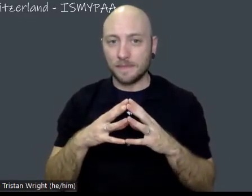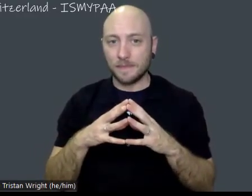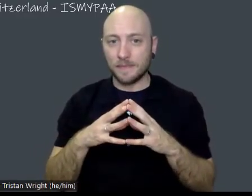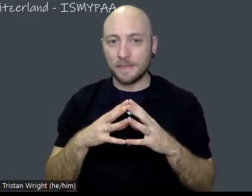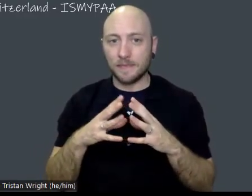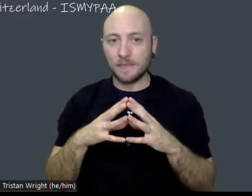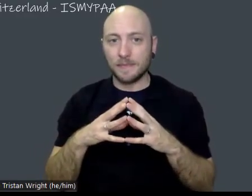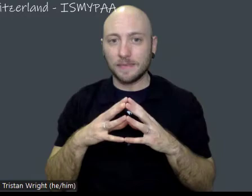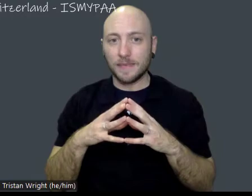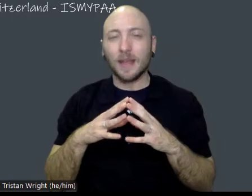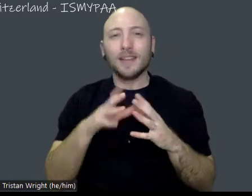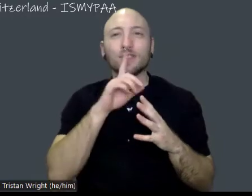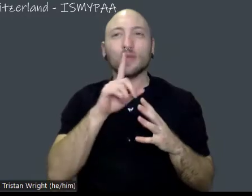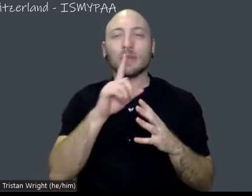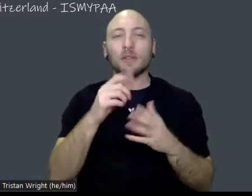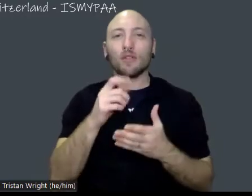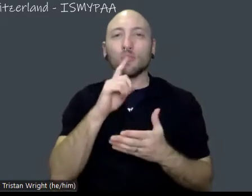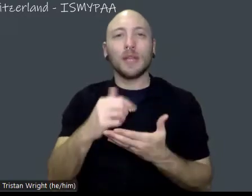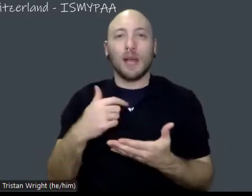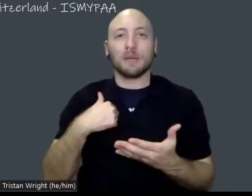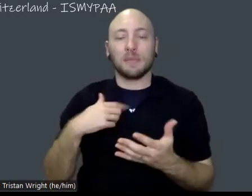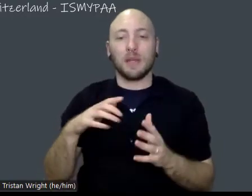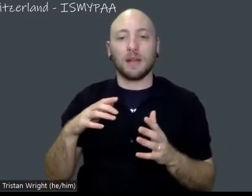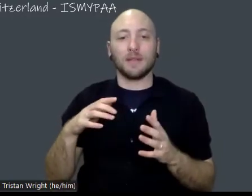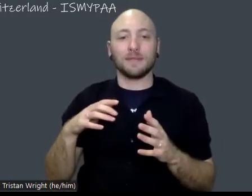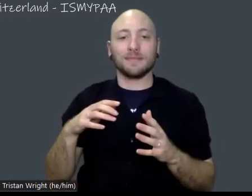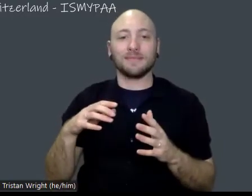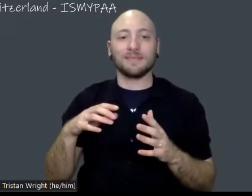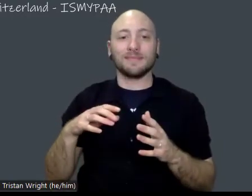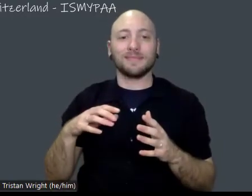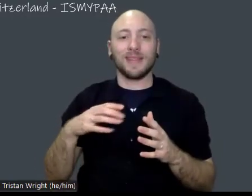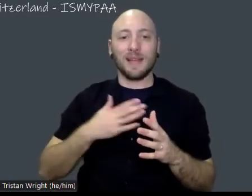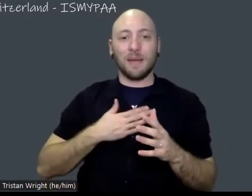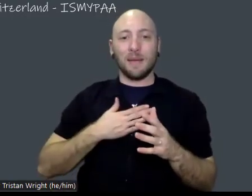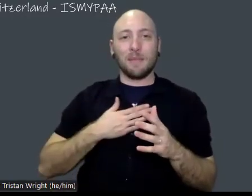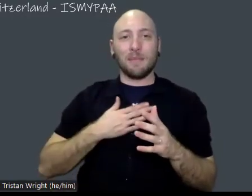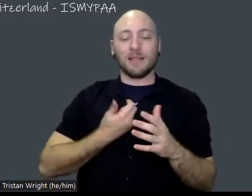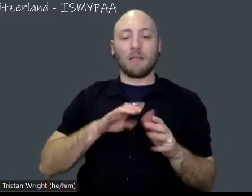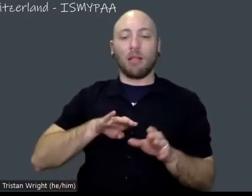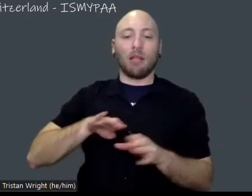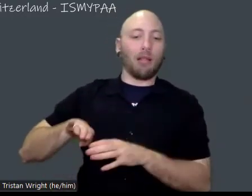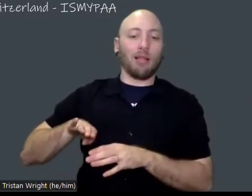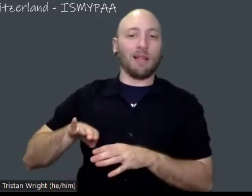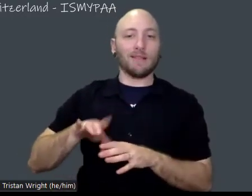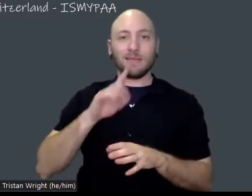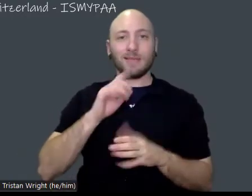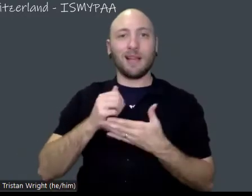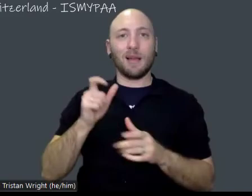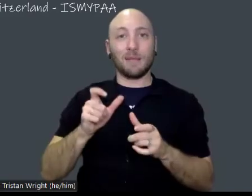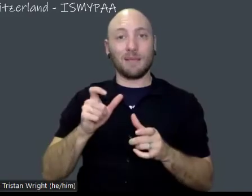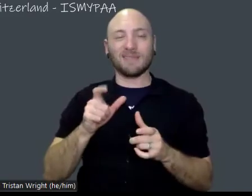really out of myself, to focus on others and not on my ego, is to being at